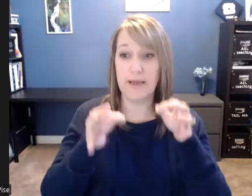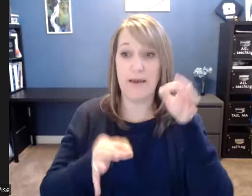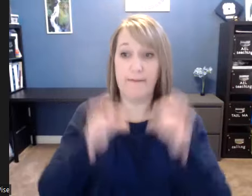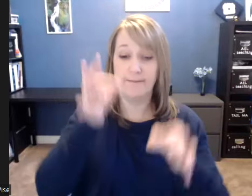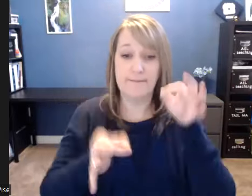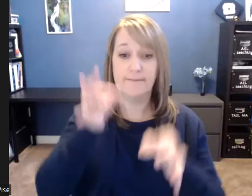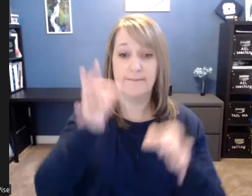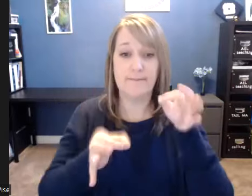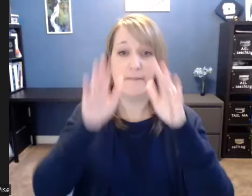be